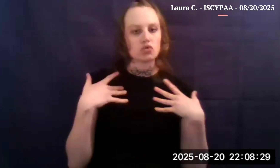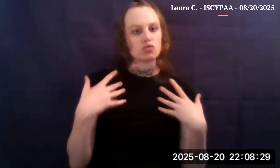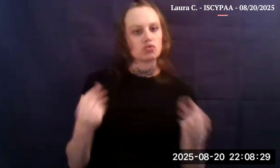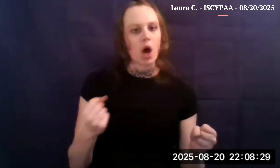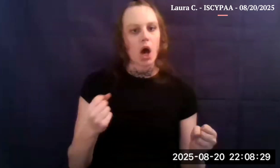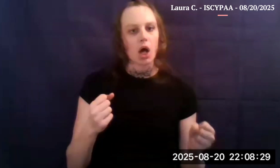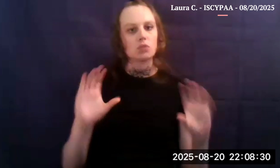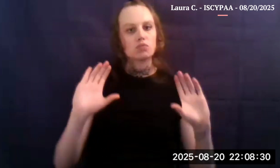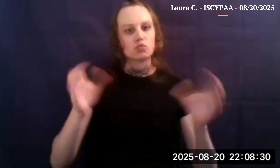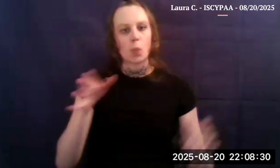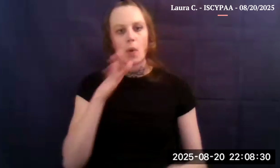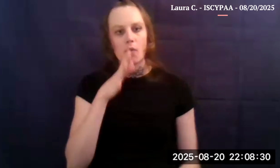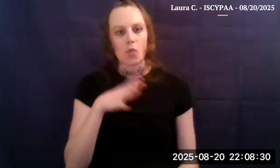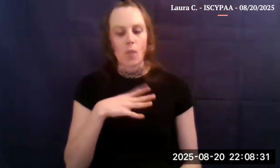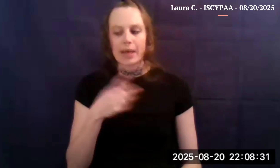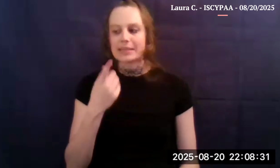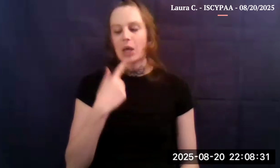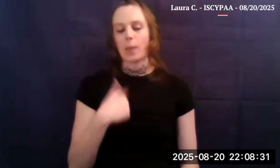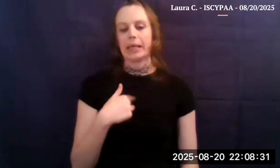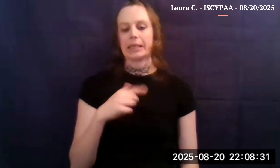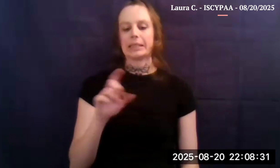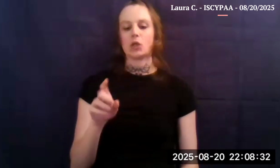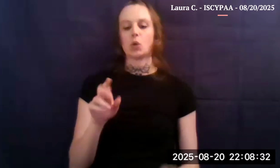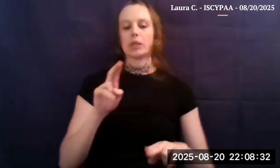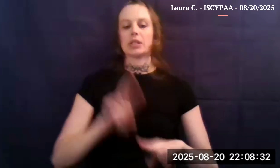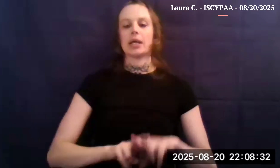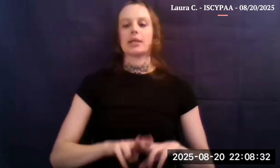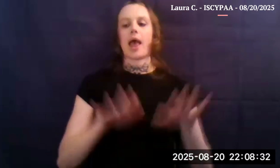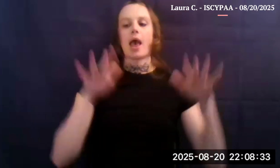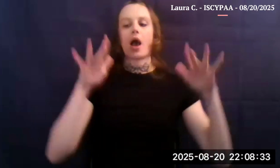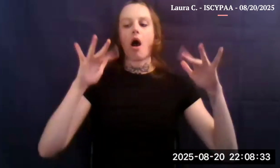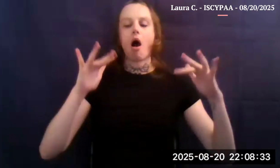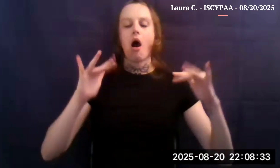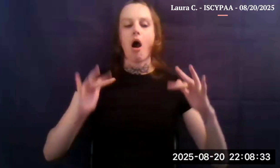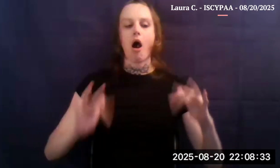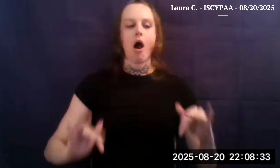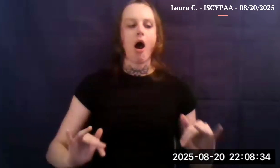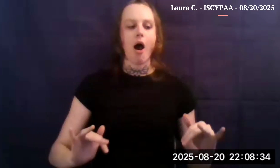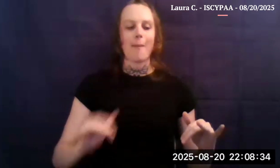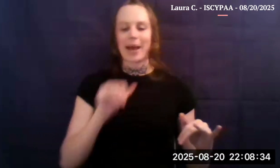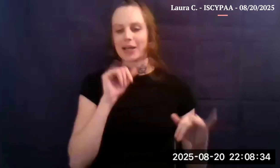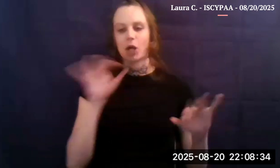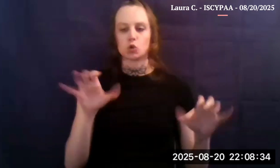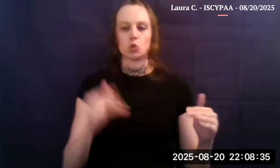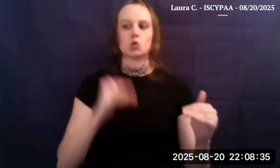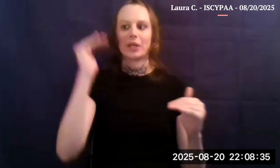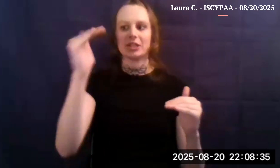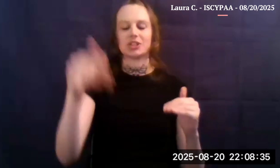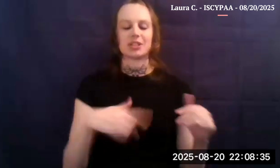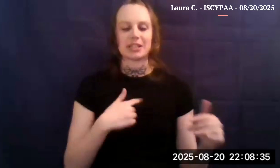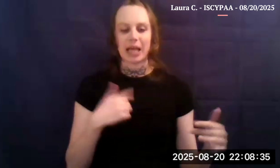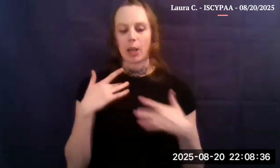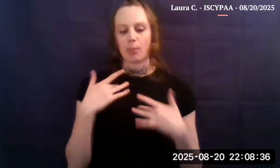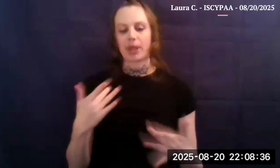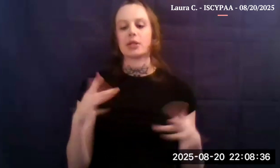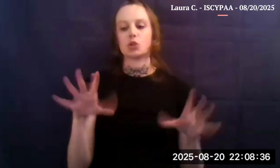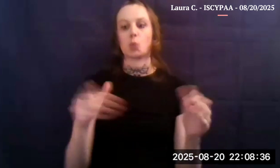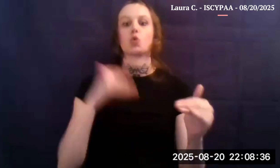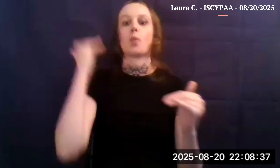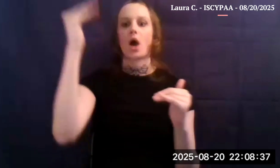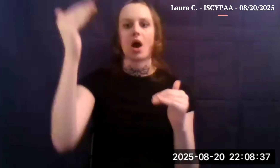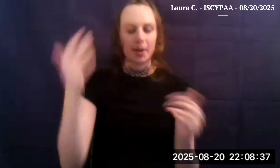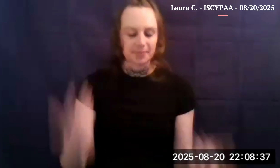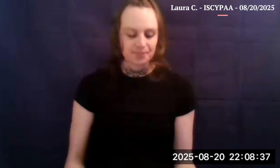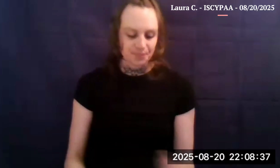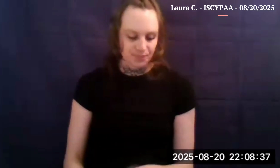of women that tell me to sit my ass down and calm down a little bit when I'm doing too much, because I have a tendency to do that. So